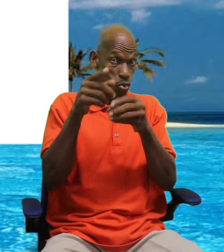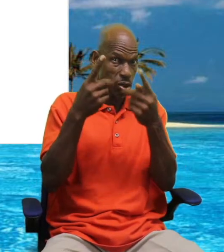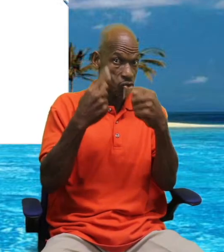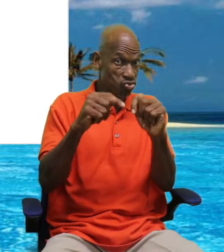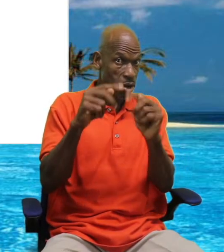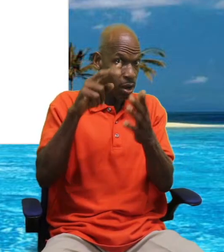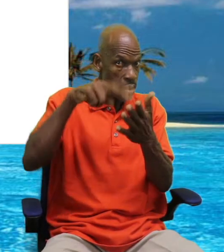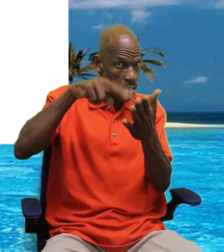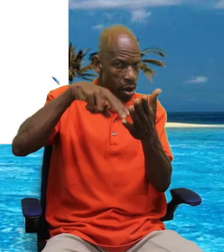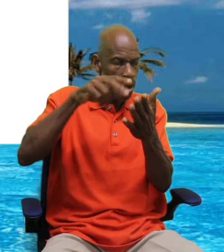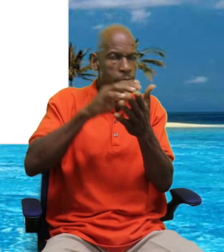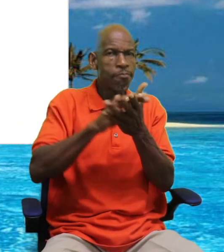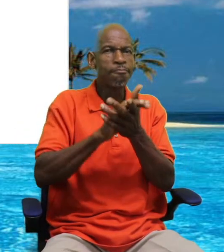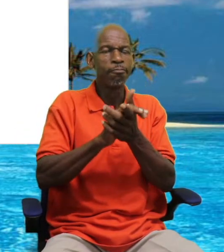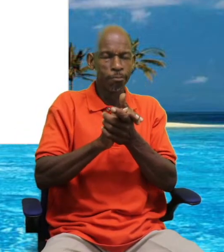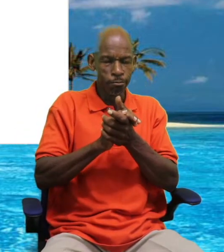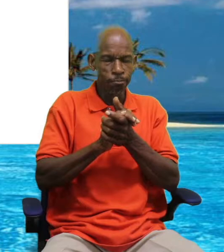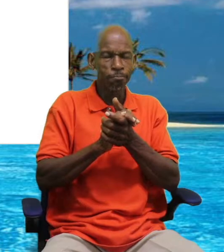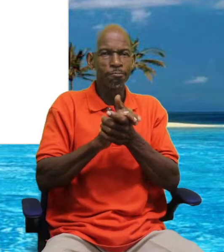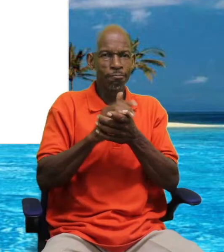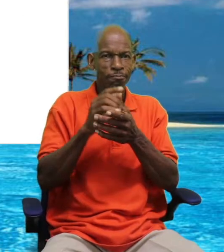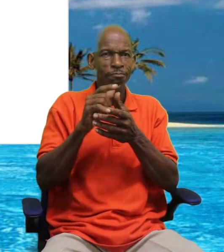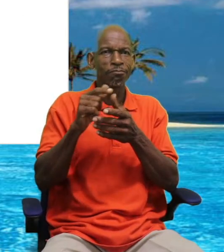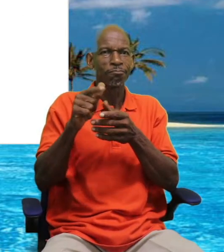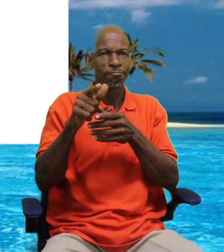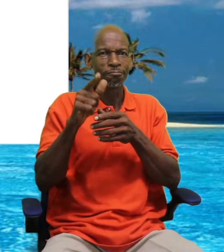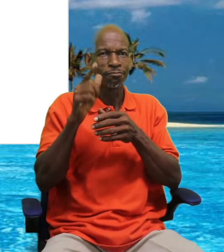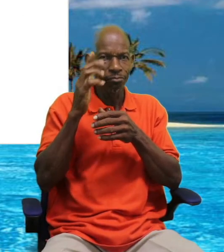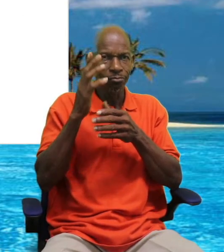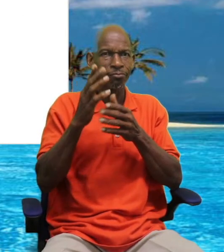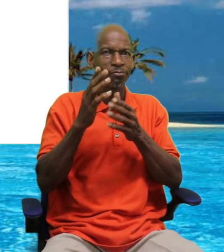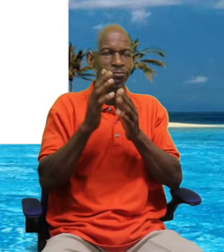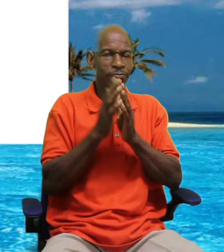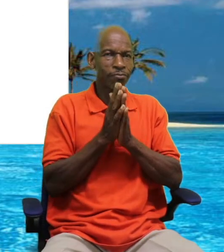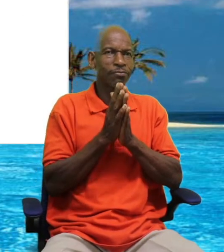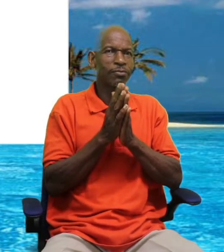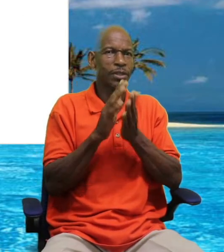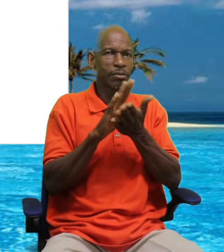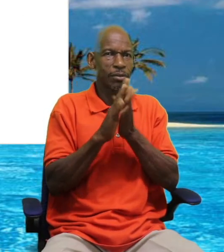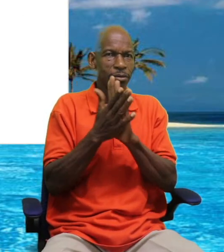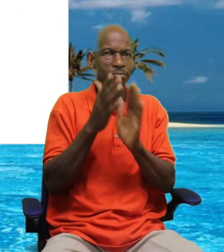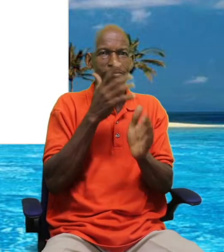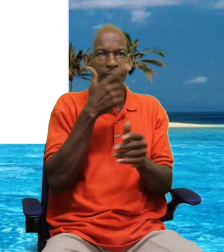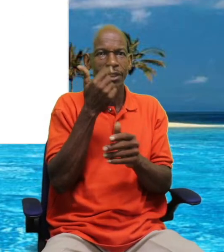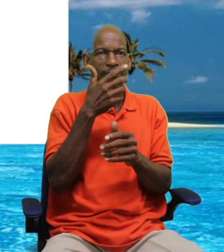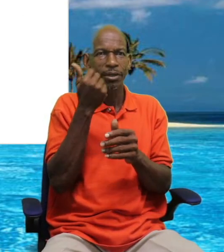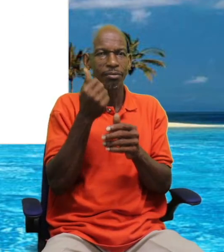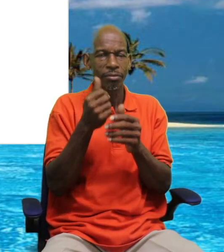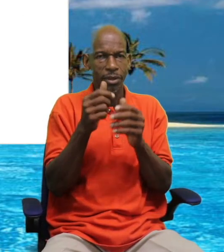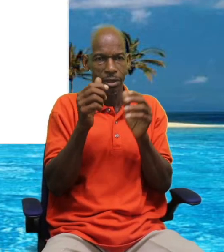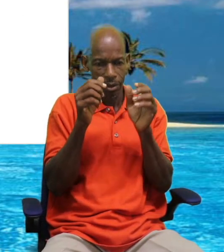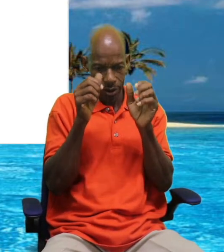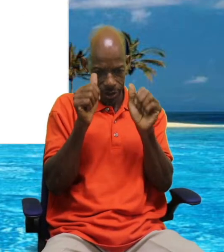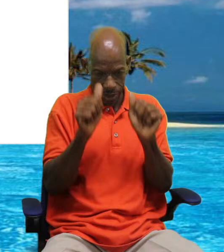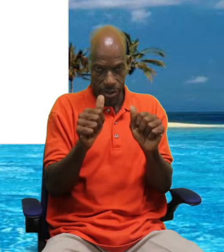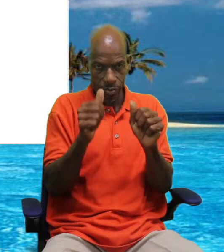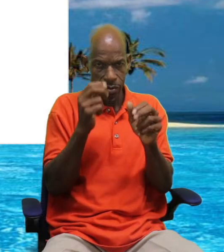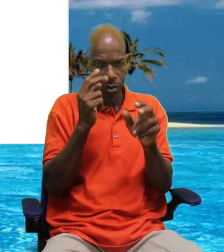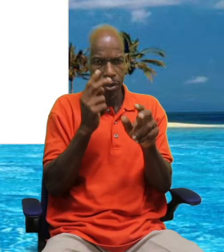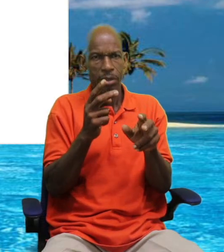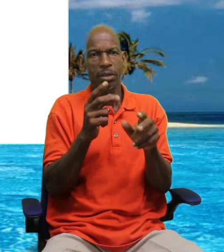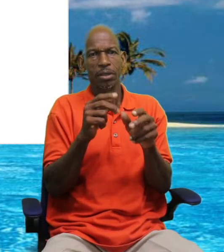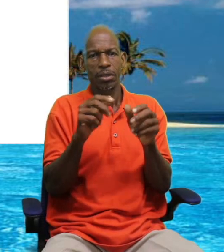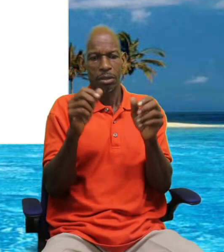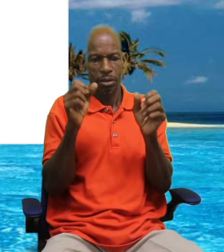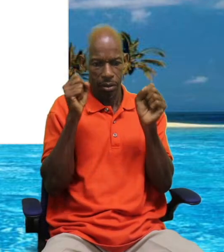the learning activities, you will get better. Right? So I am so